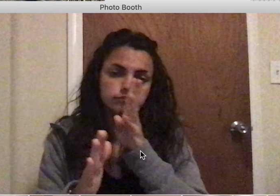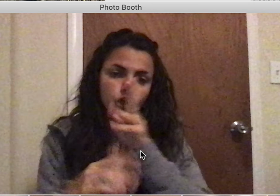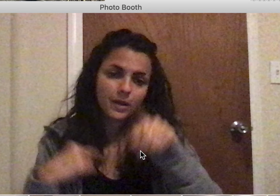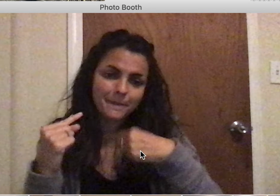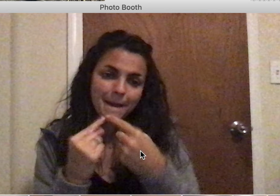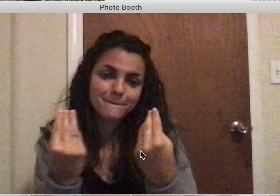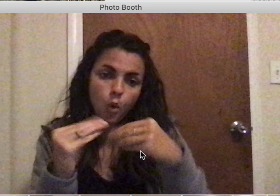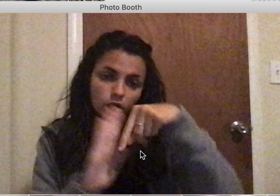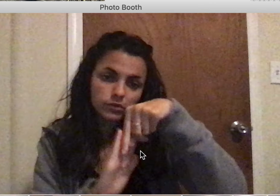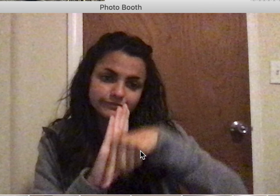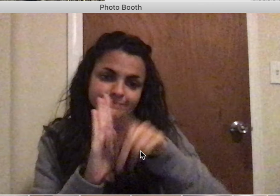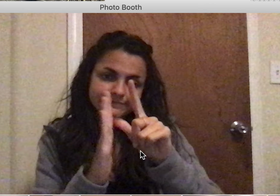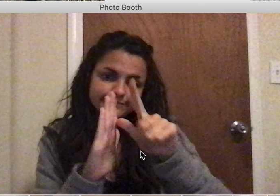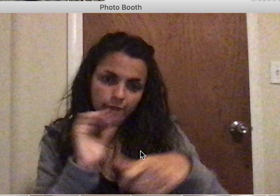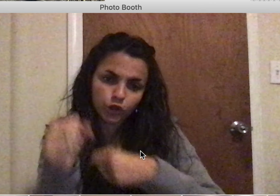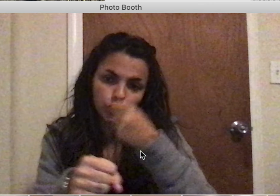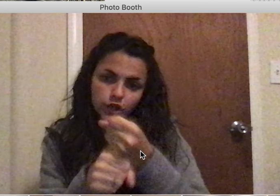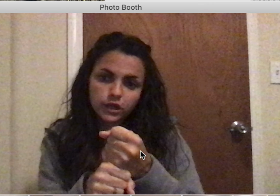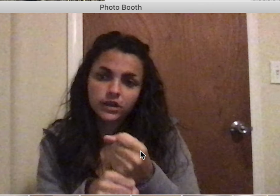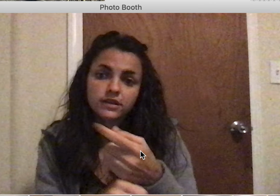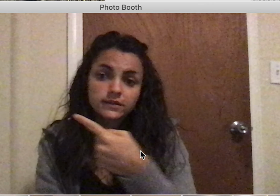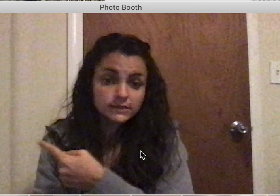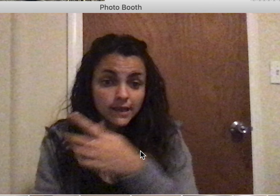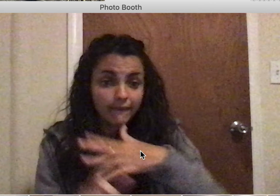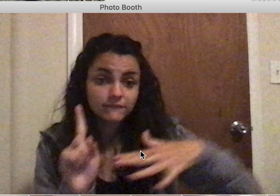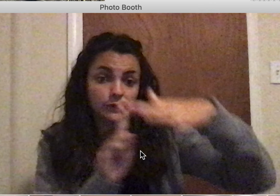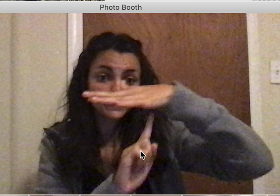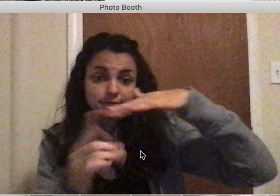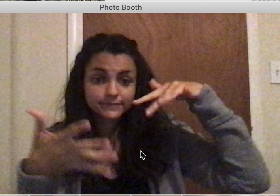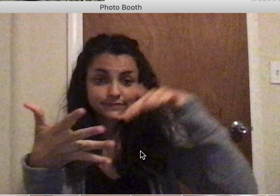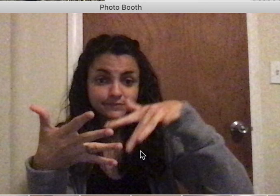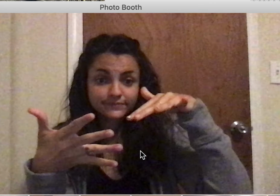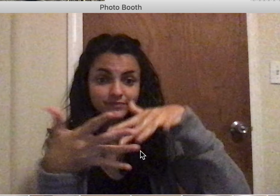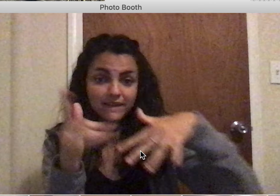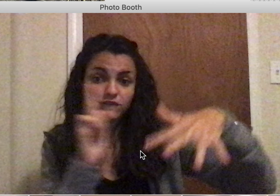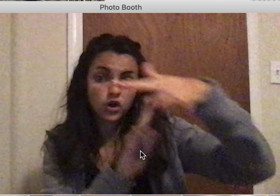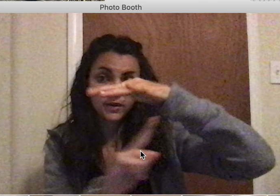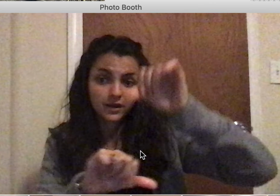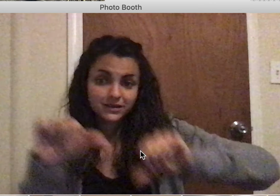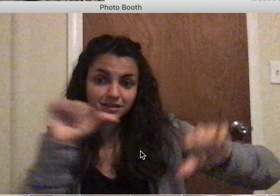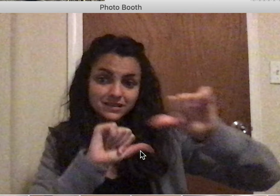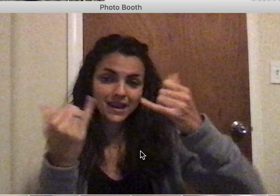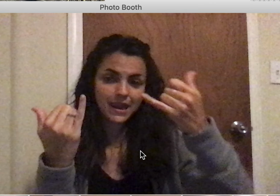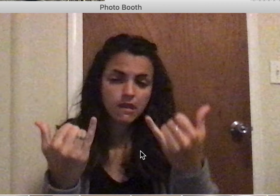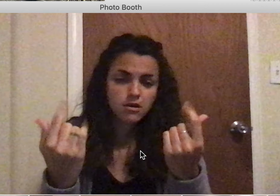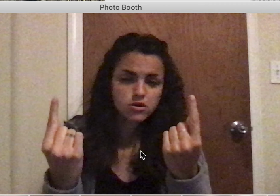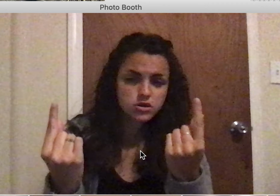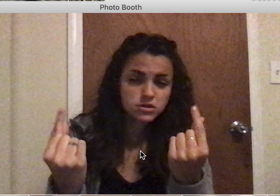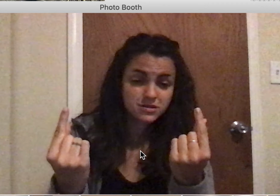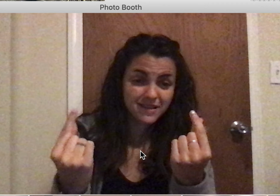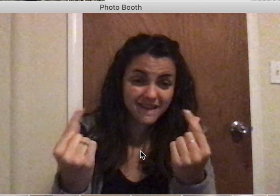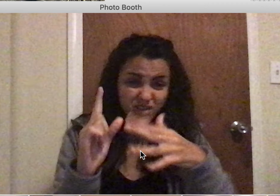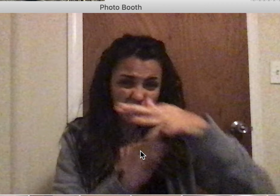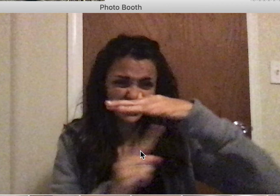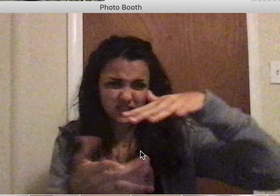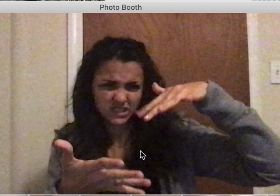All right, environmental studies. So environmental science, and now what exactly is environmental